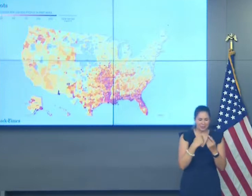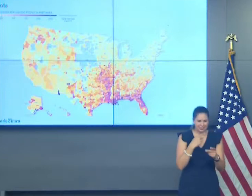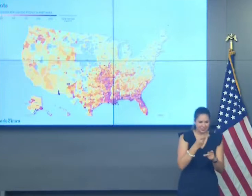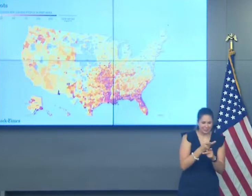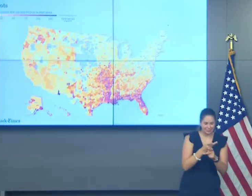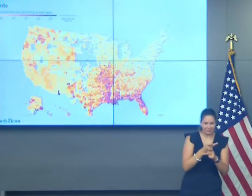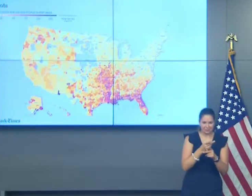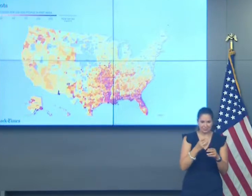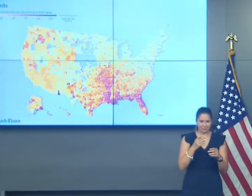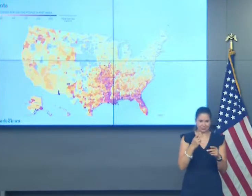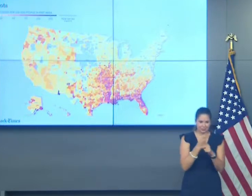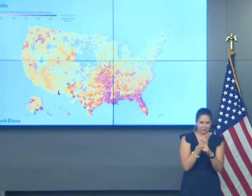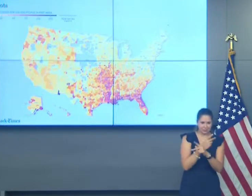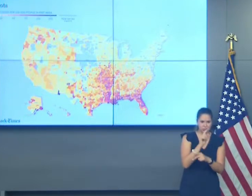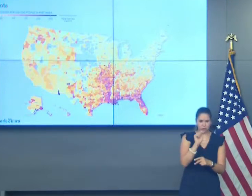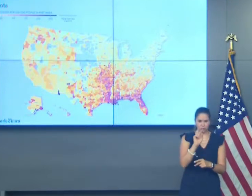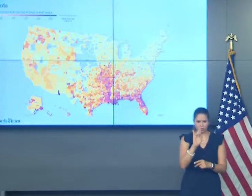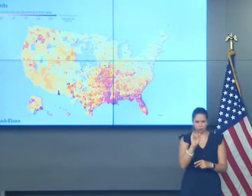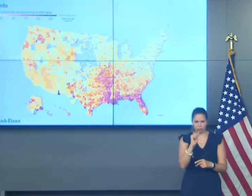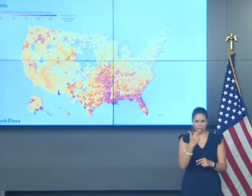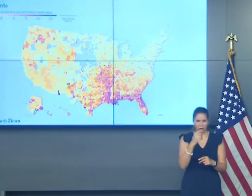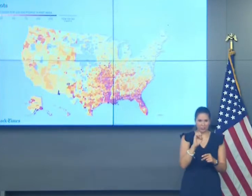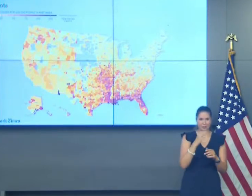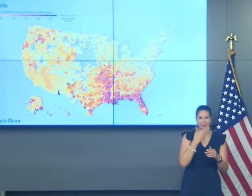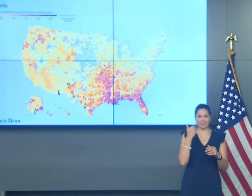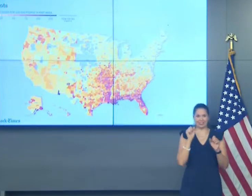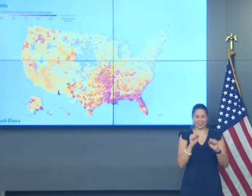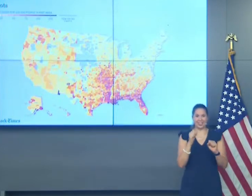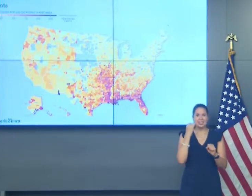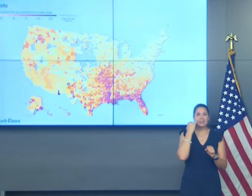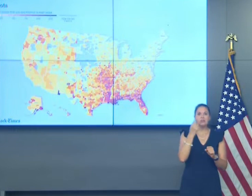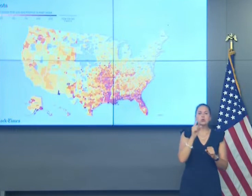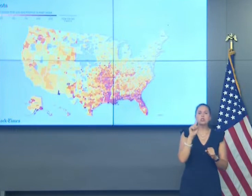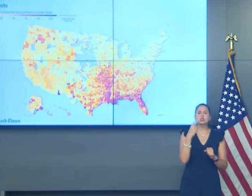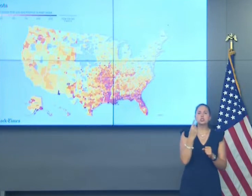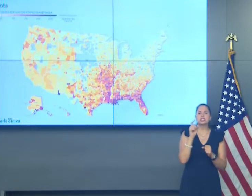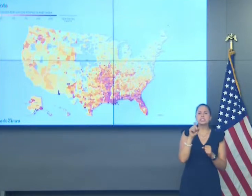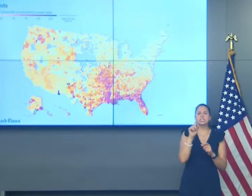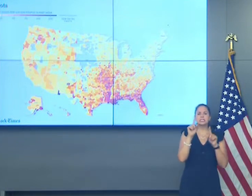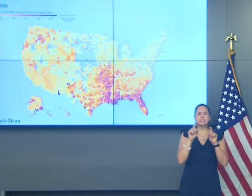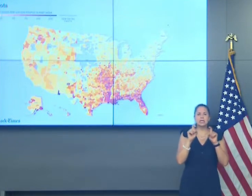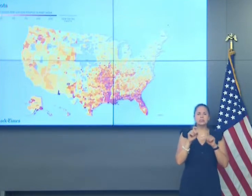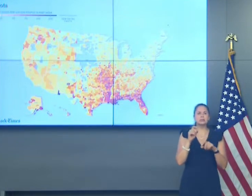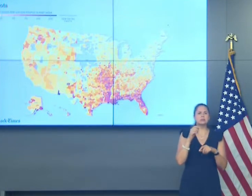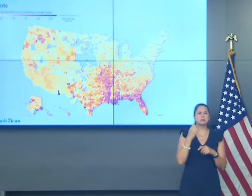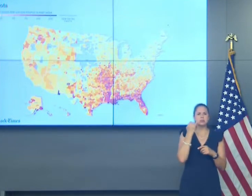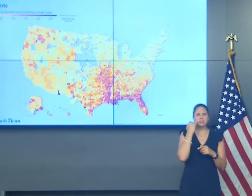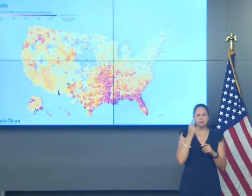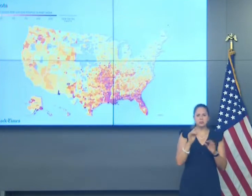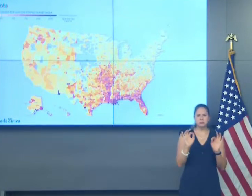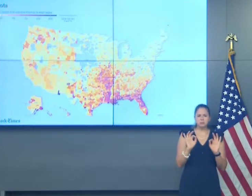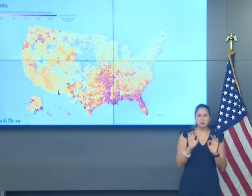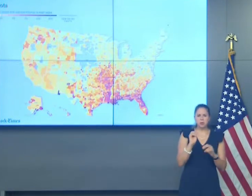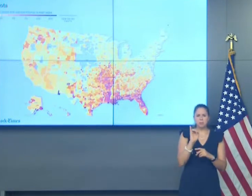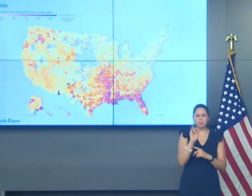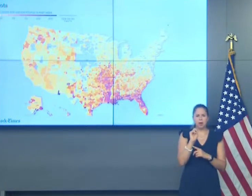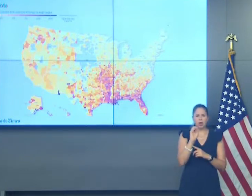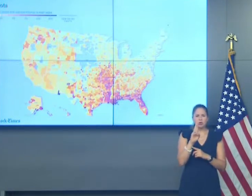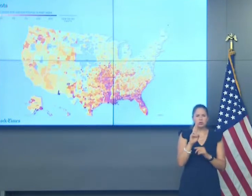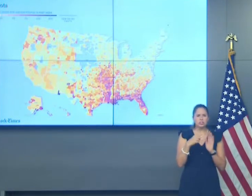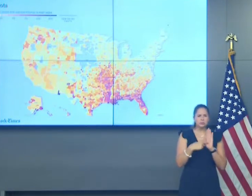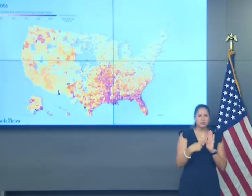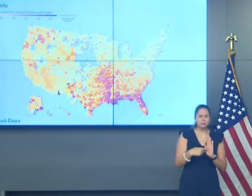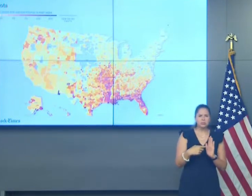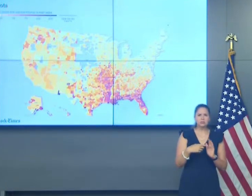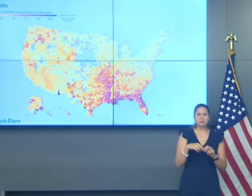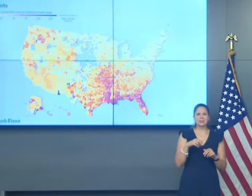ability. If you have minor symptoms, if all you need is a test, if you don't require acute care, I'd like to ask you